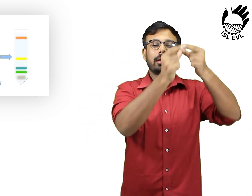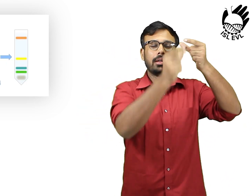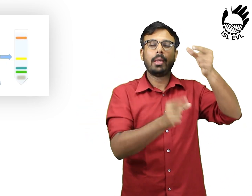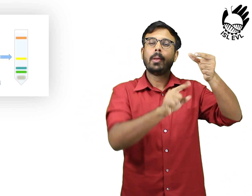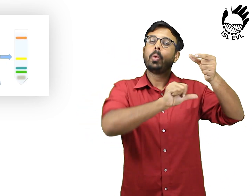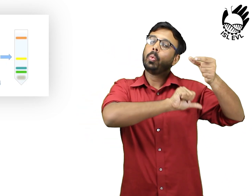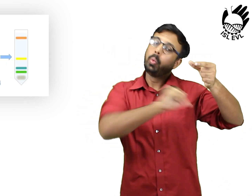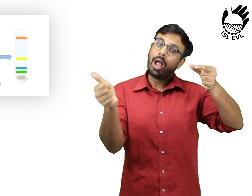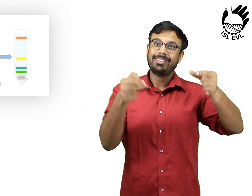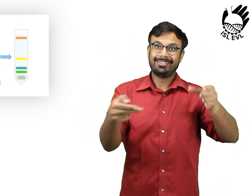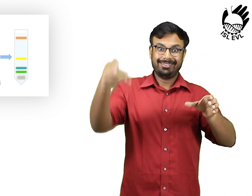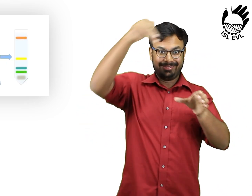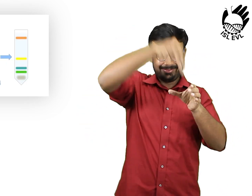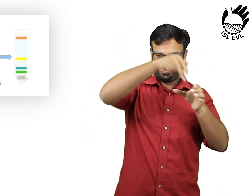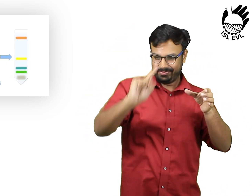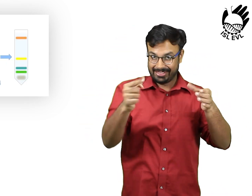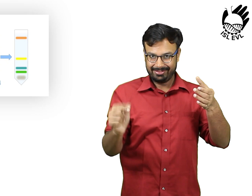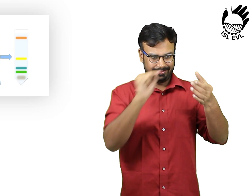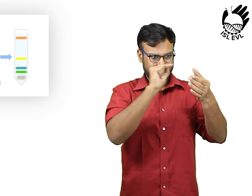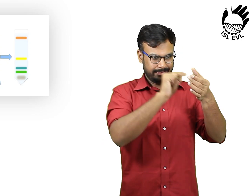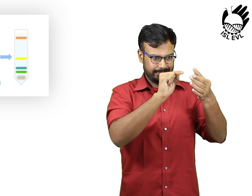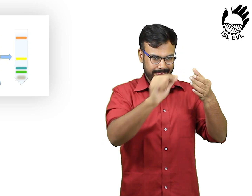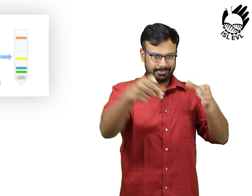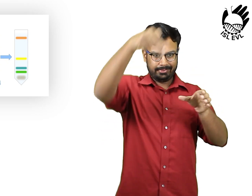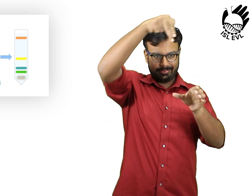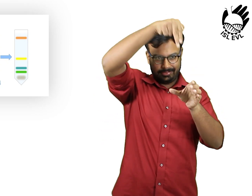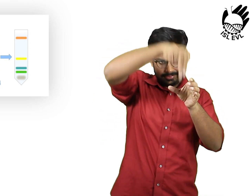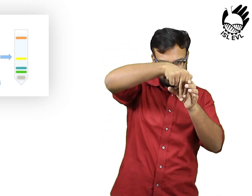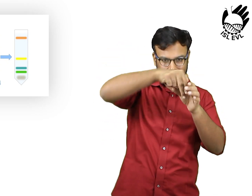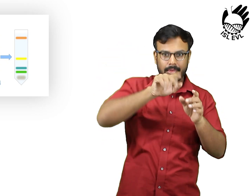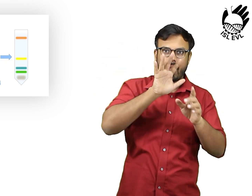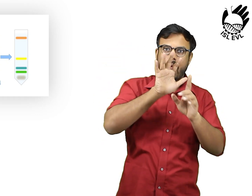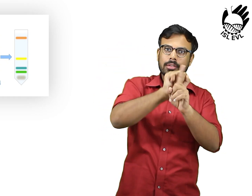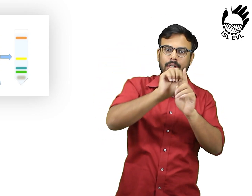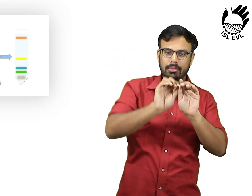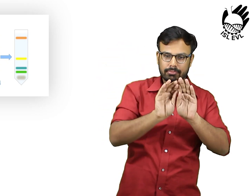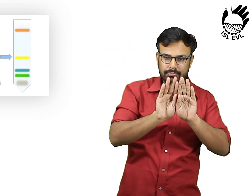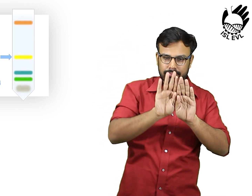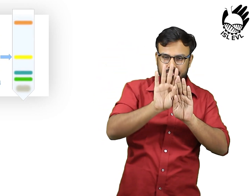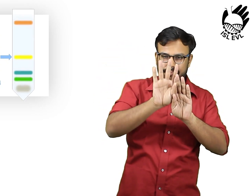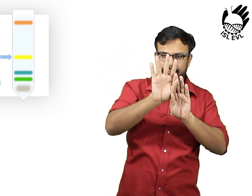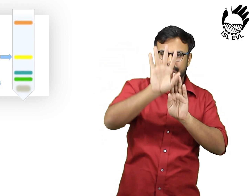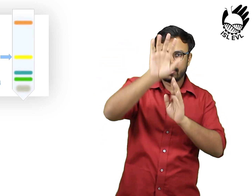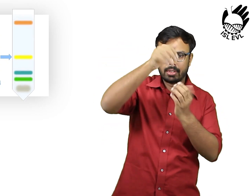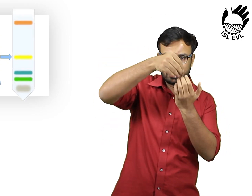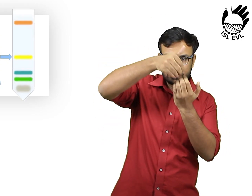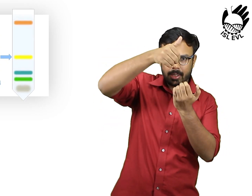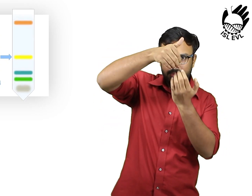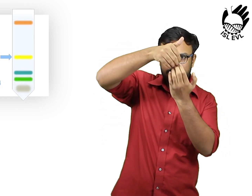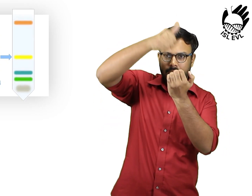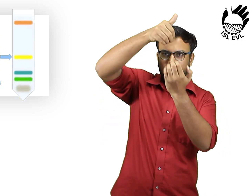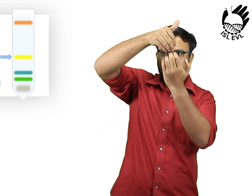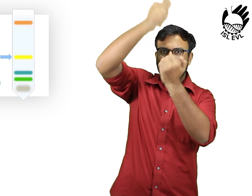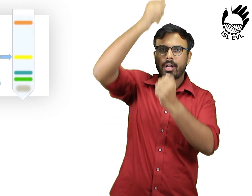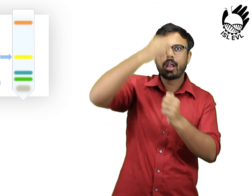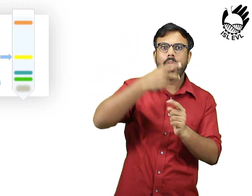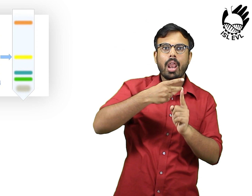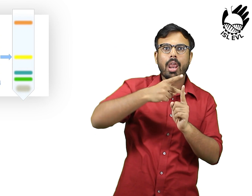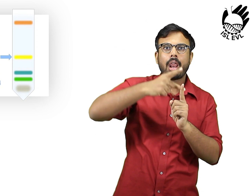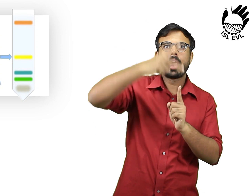For example, if we use this technique on brown Smarties, we will be able to find out